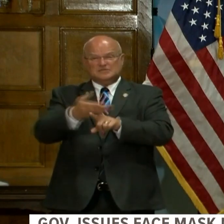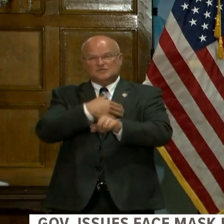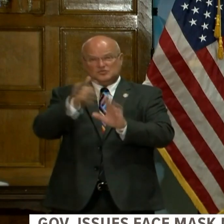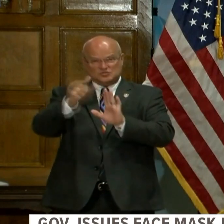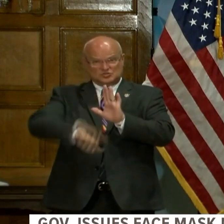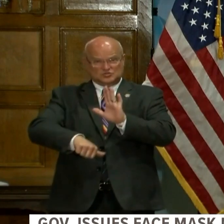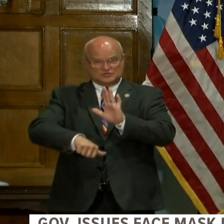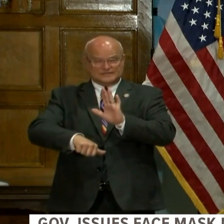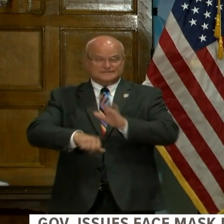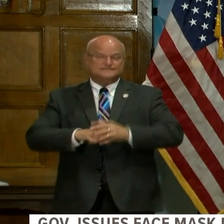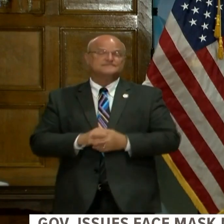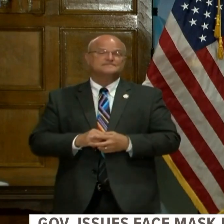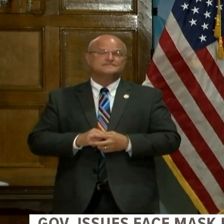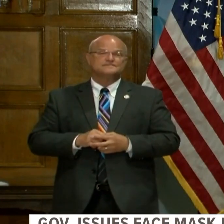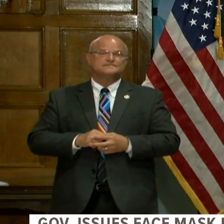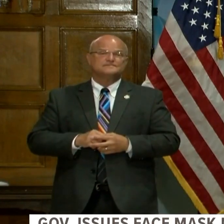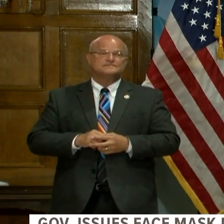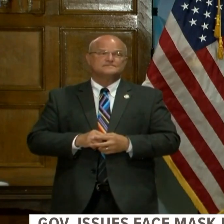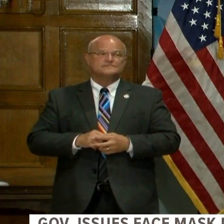surgery.